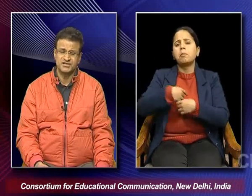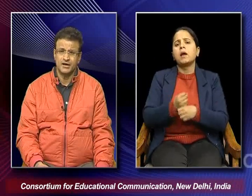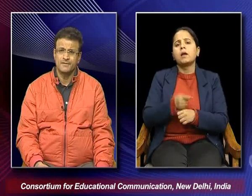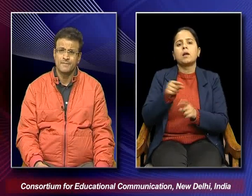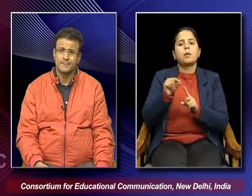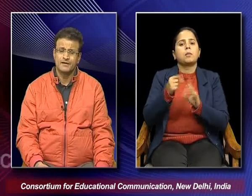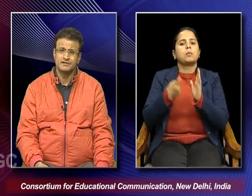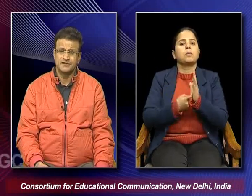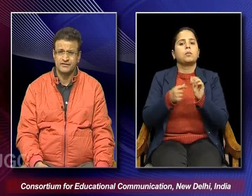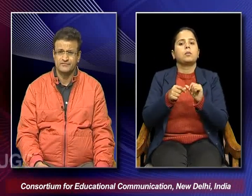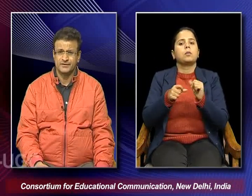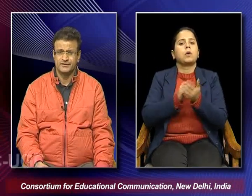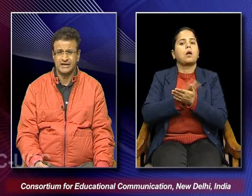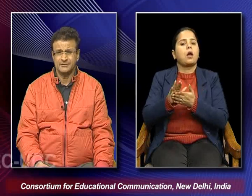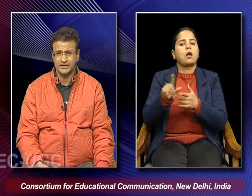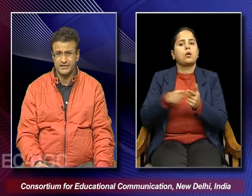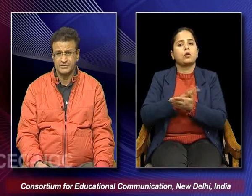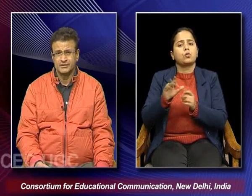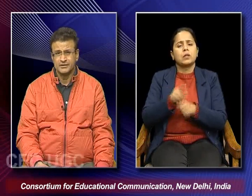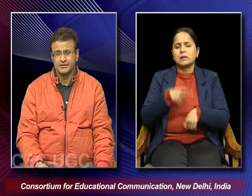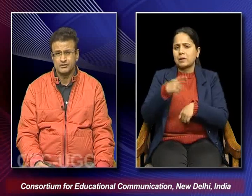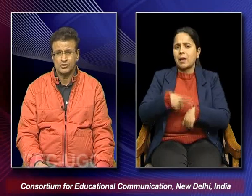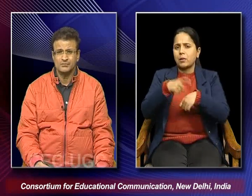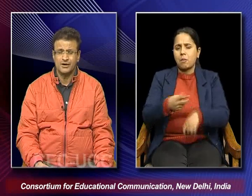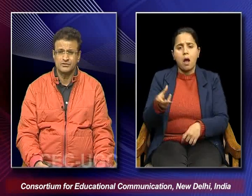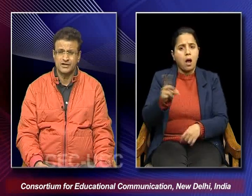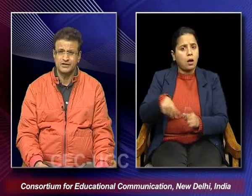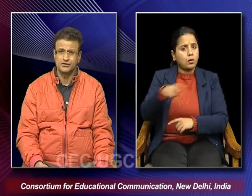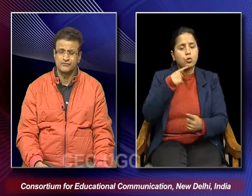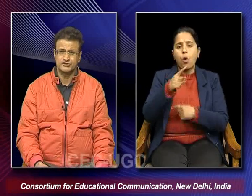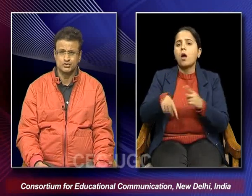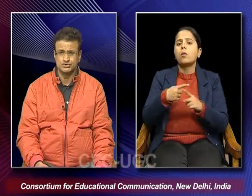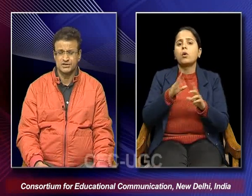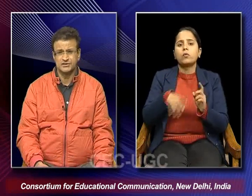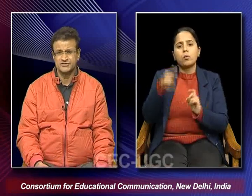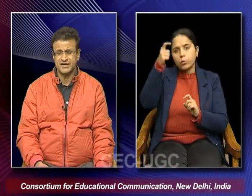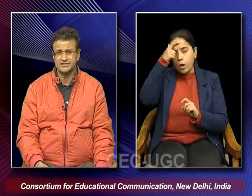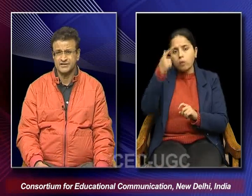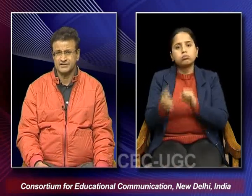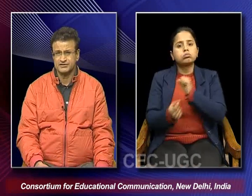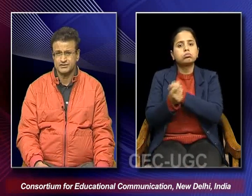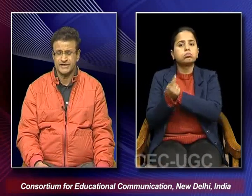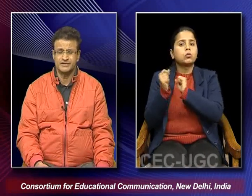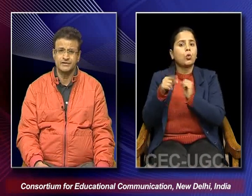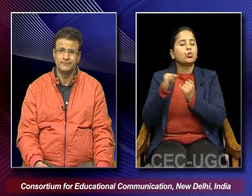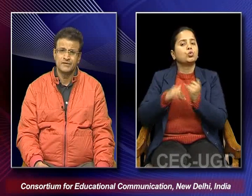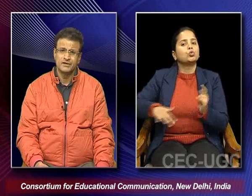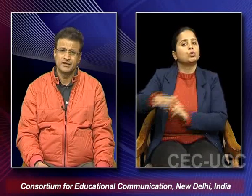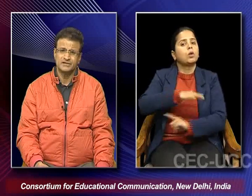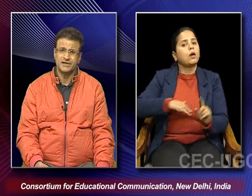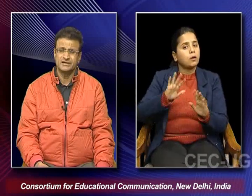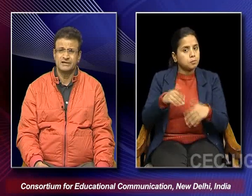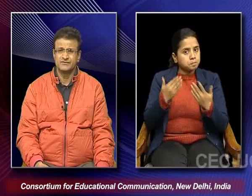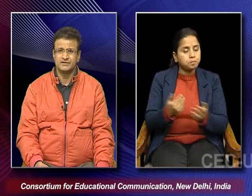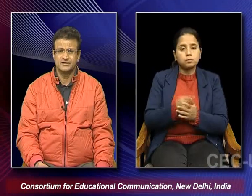Prakash Jha, they have been time and again talking about the kind of issues which are there in the society.